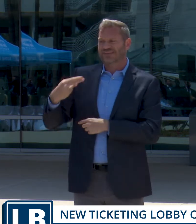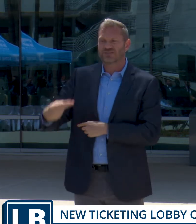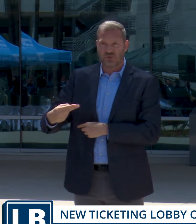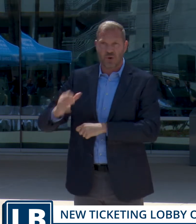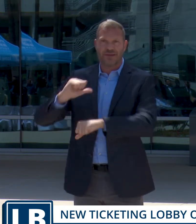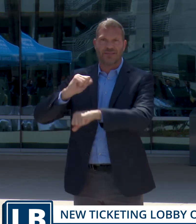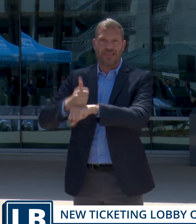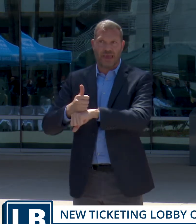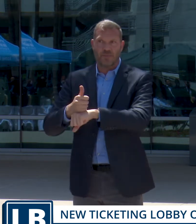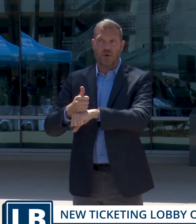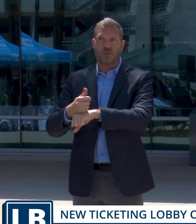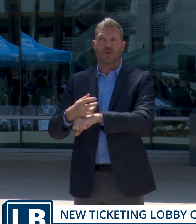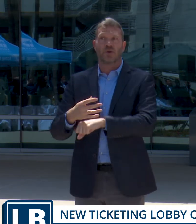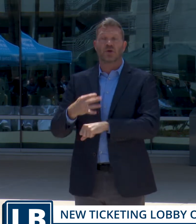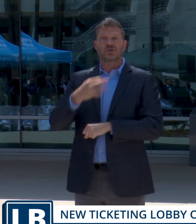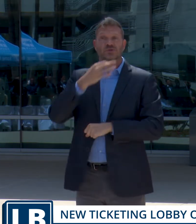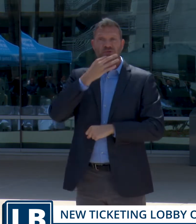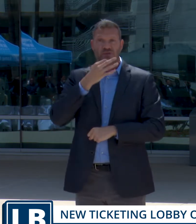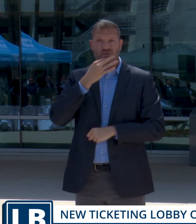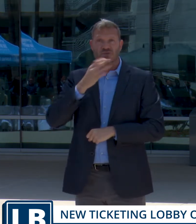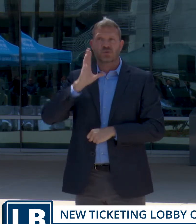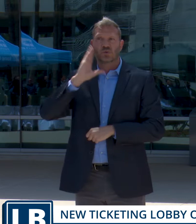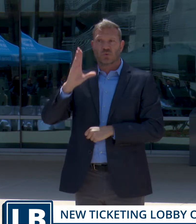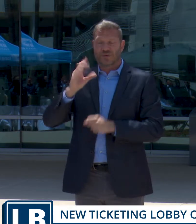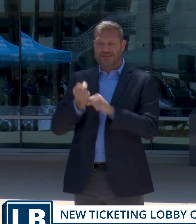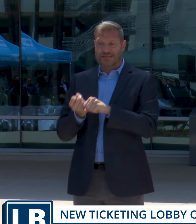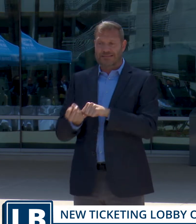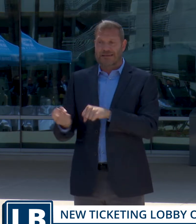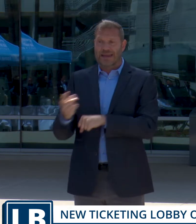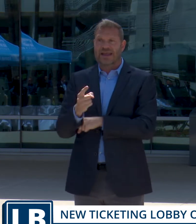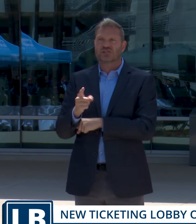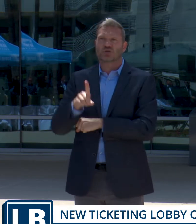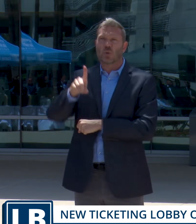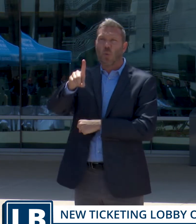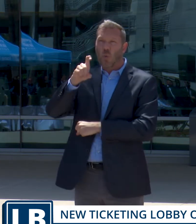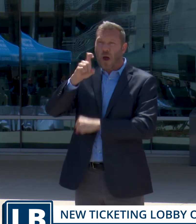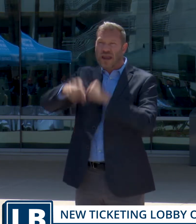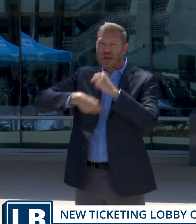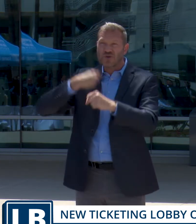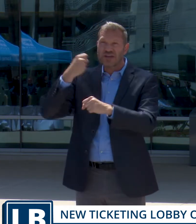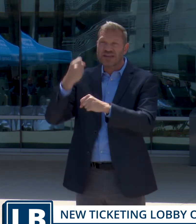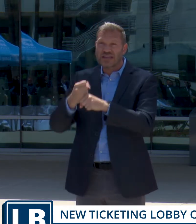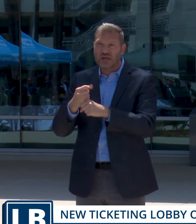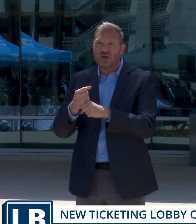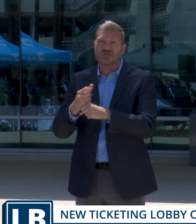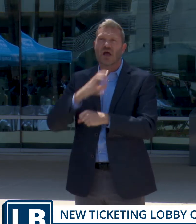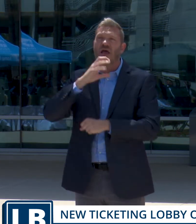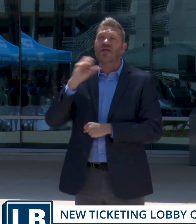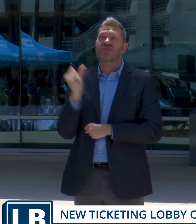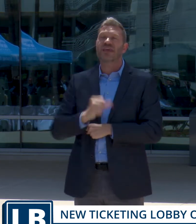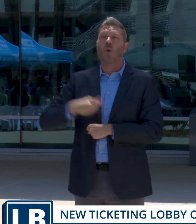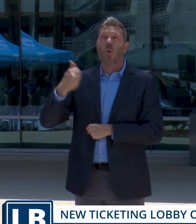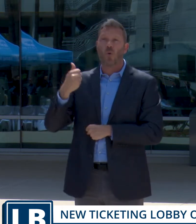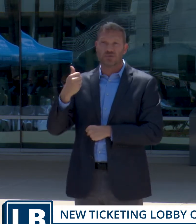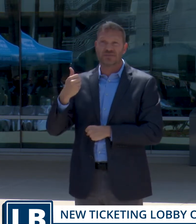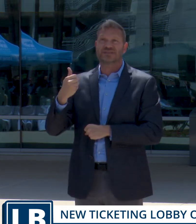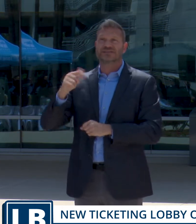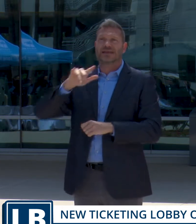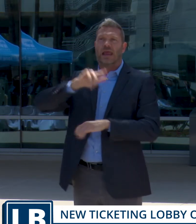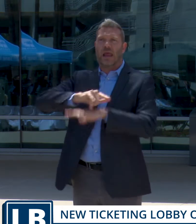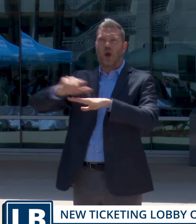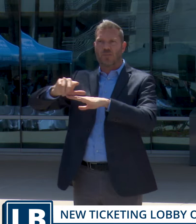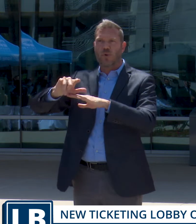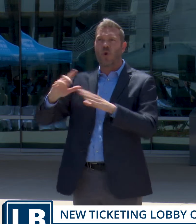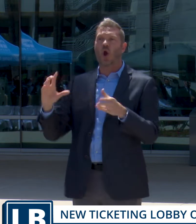coming up on its 100th anniversary next year as the oldest municipally owned airport in California.